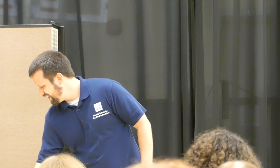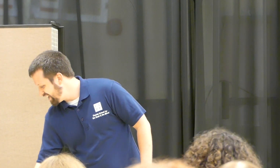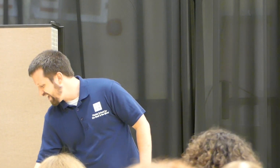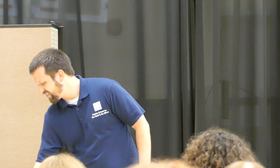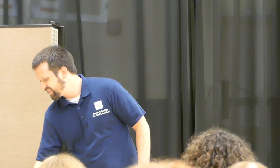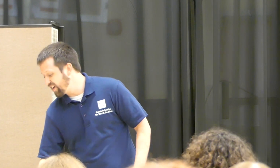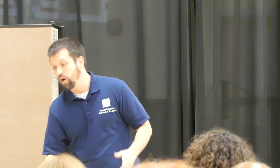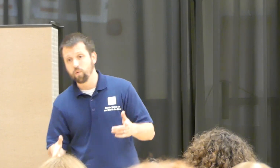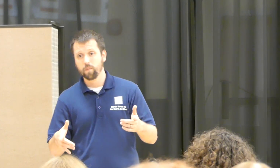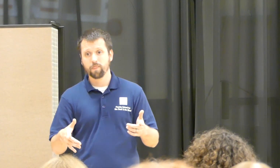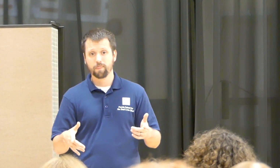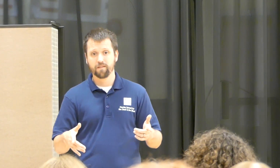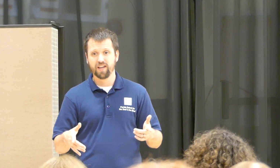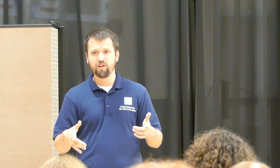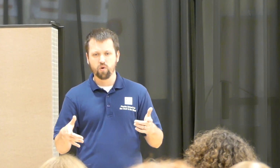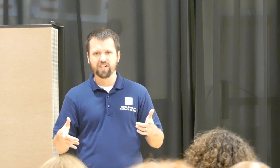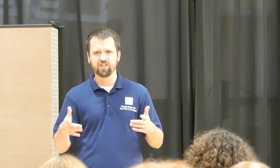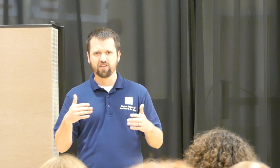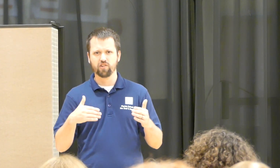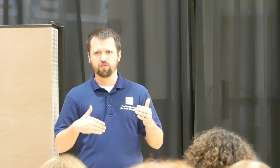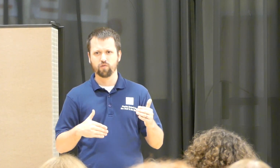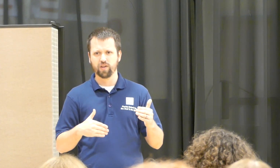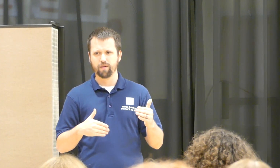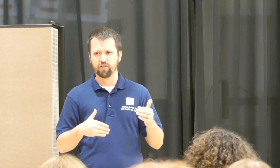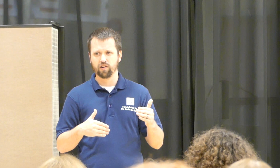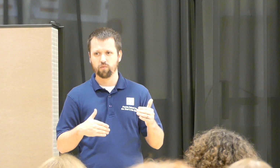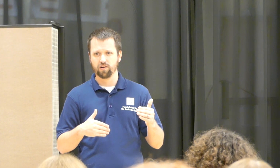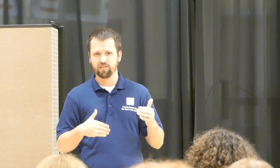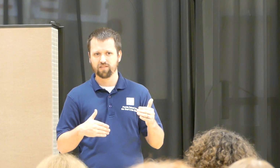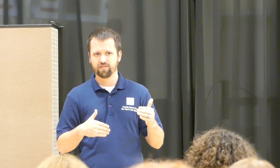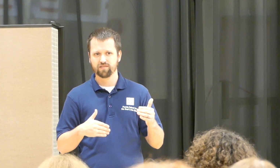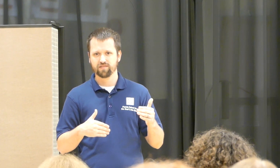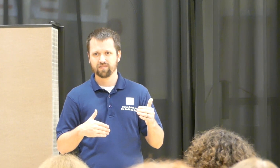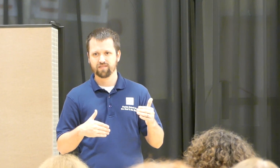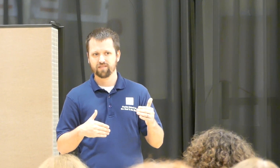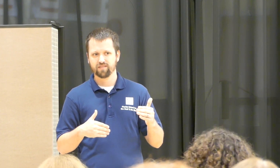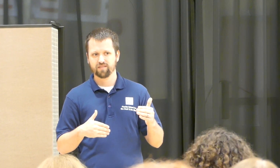Yes. So, any questions on those vocabulary words?